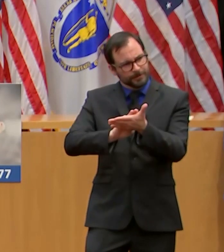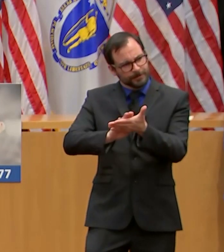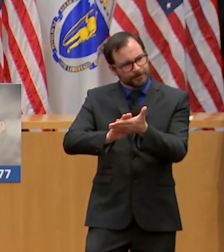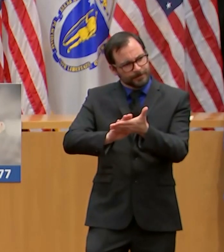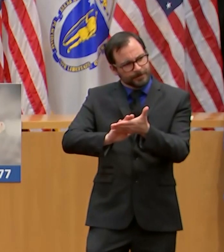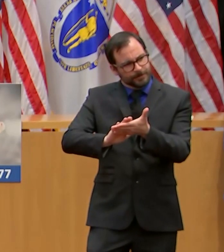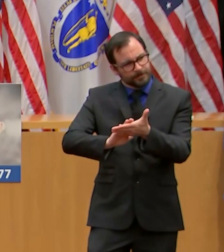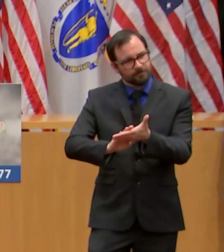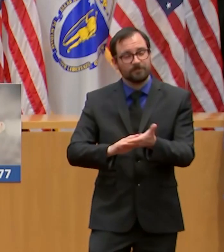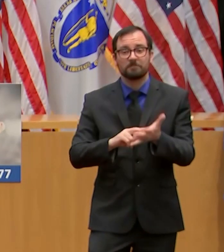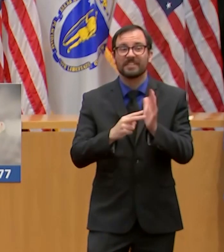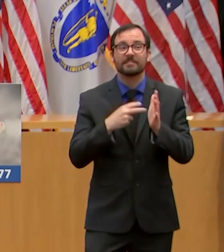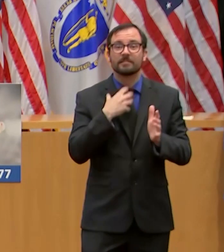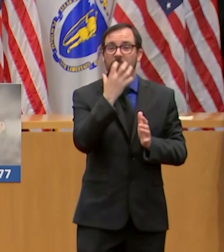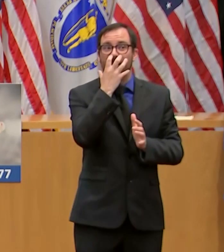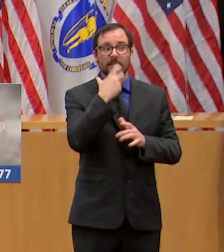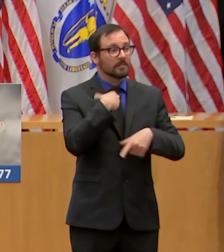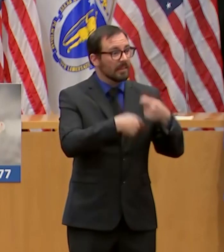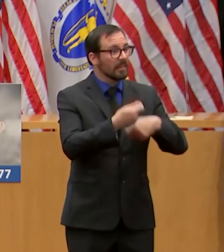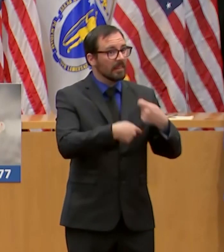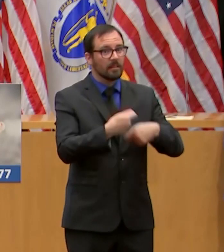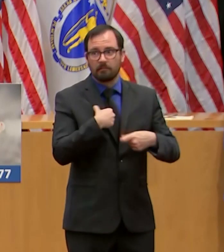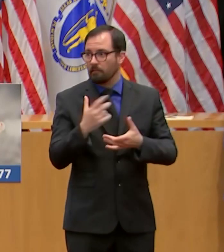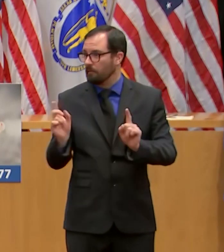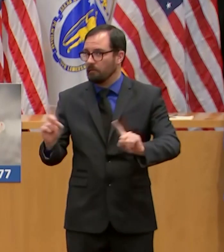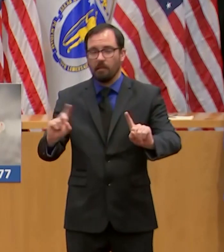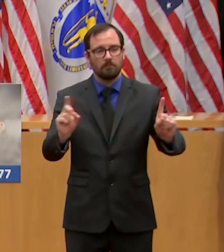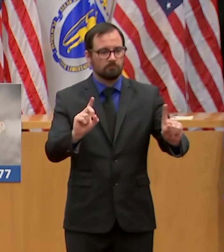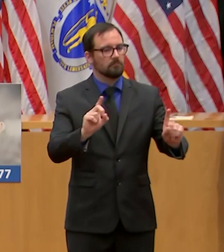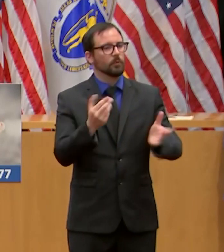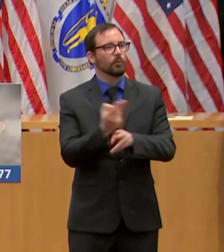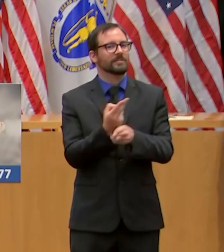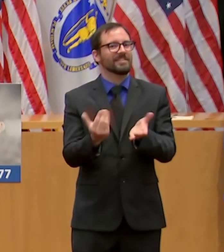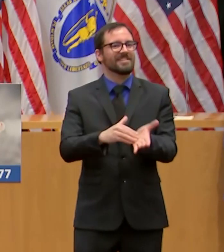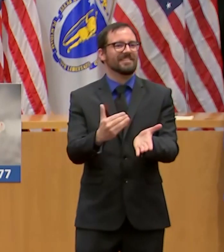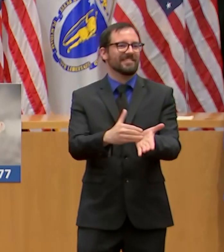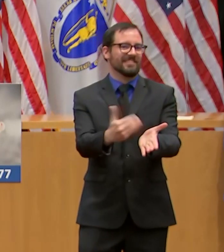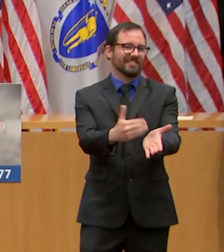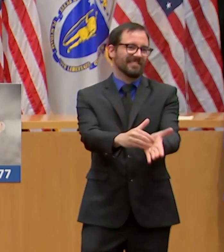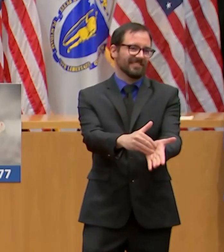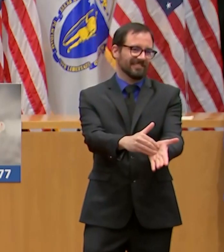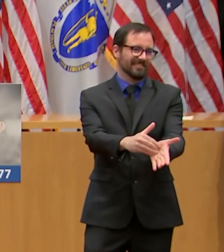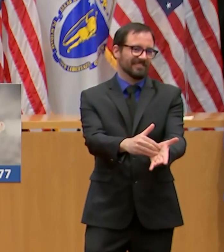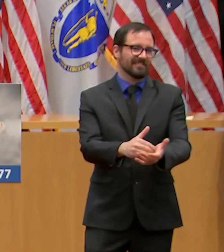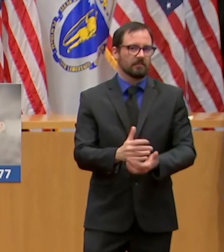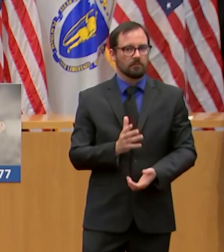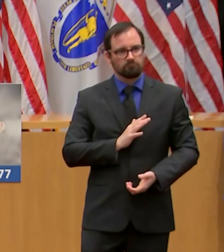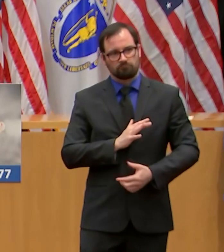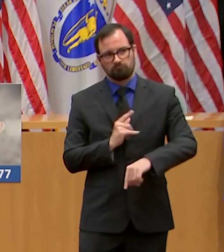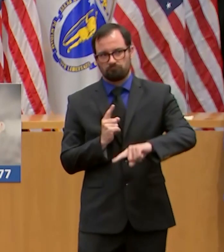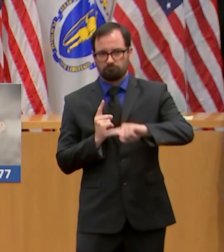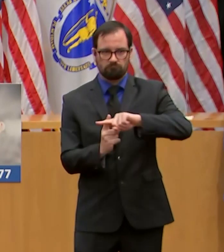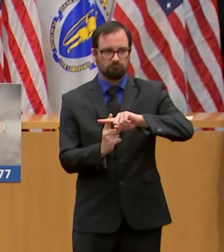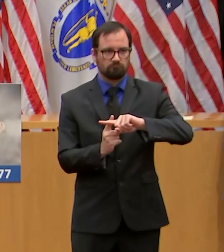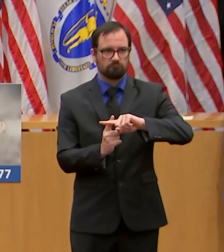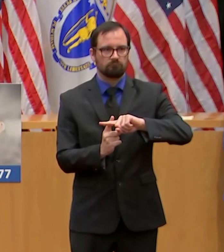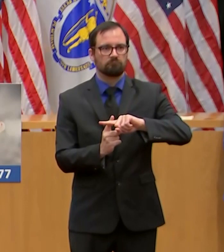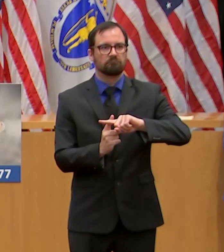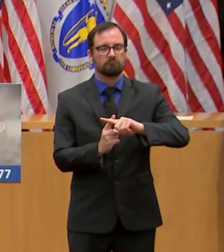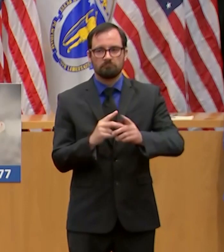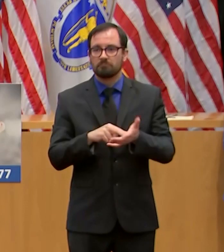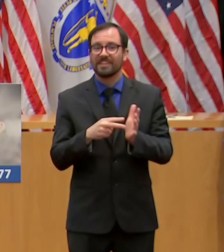and in particular those N95 masks for our healthcare workers, our emergency responders, and our first